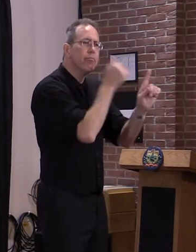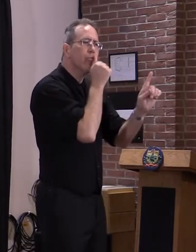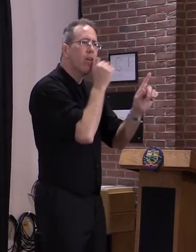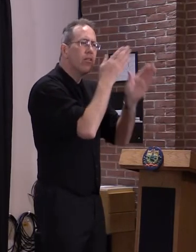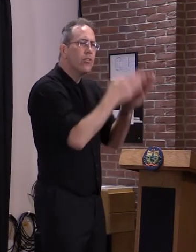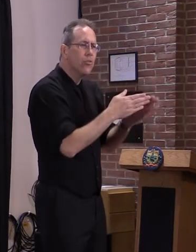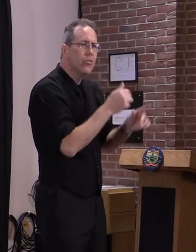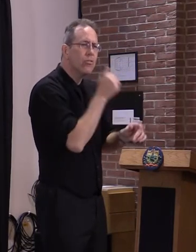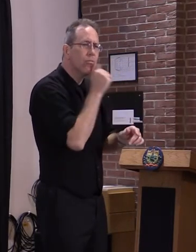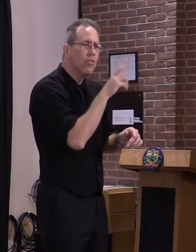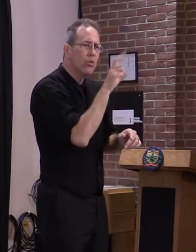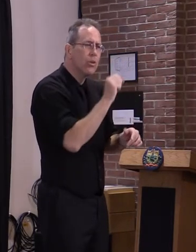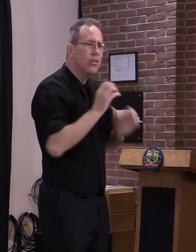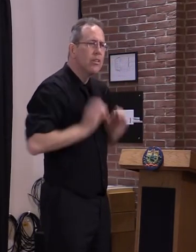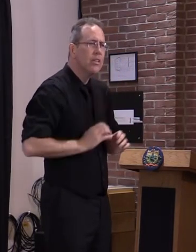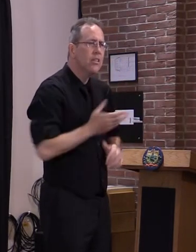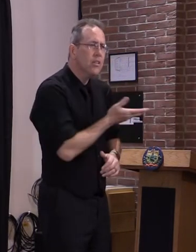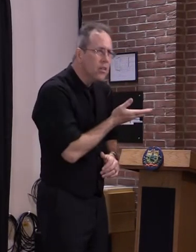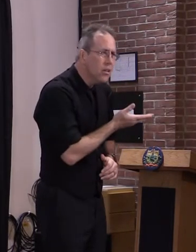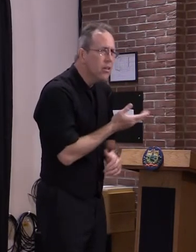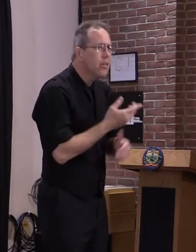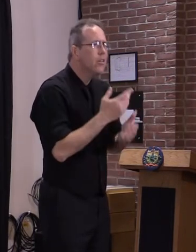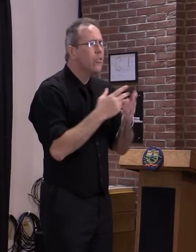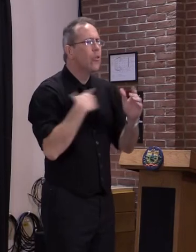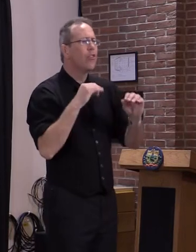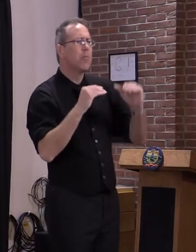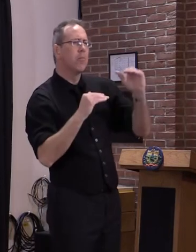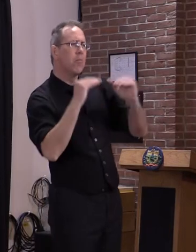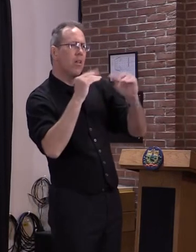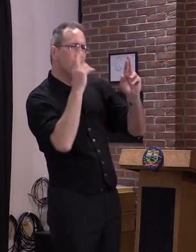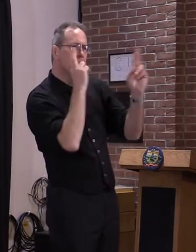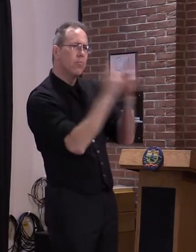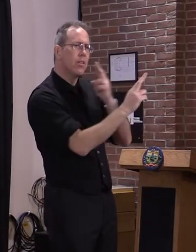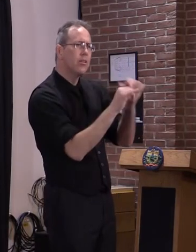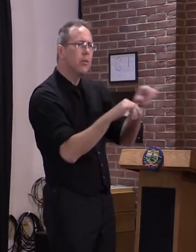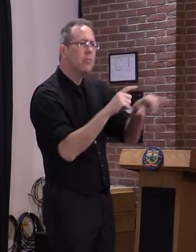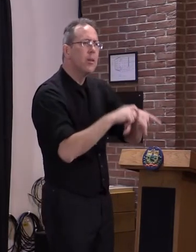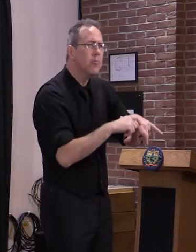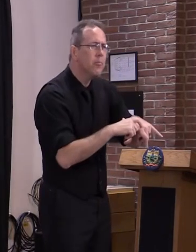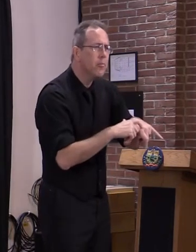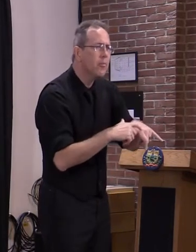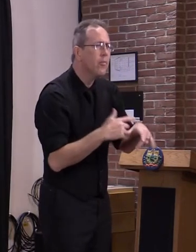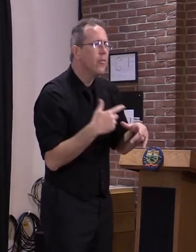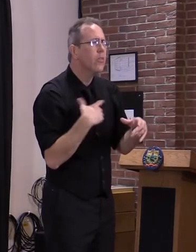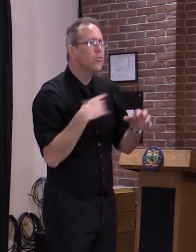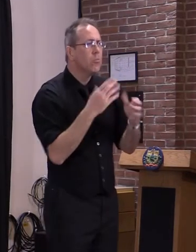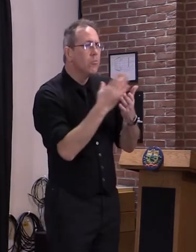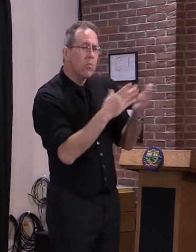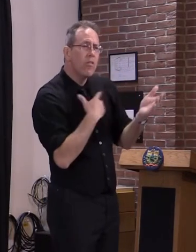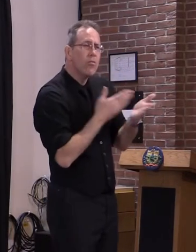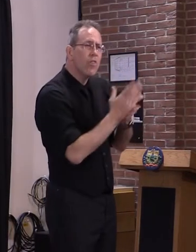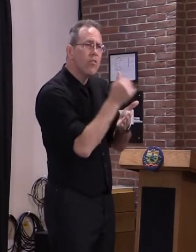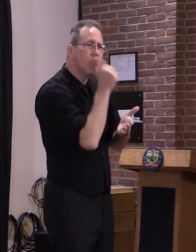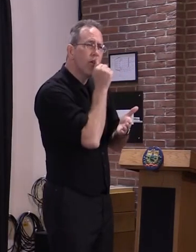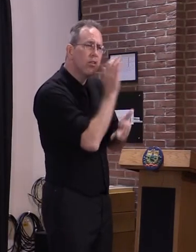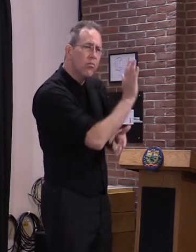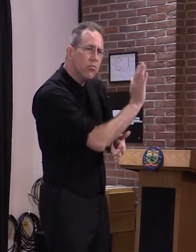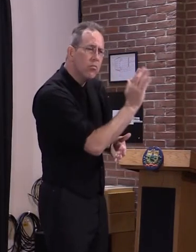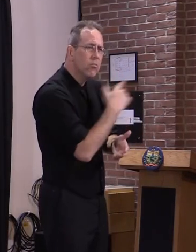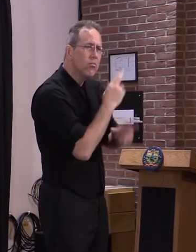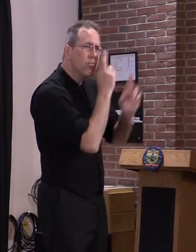do feel that private citizens are entitled to some privacy. So there's